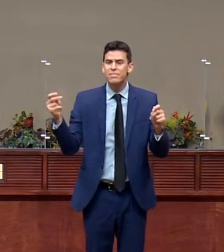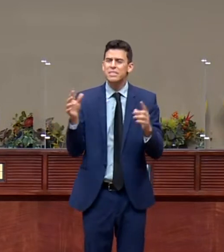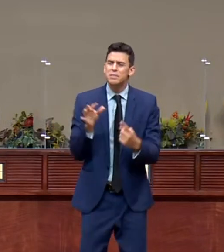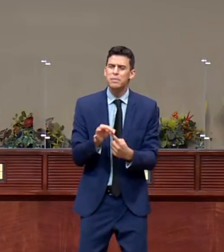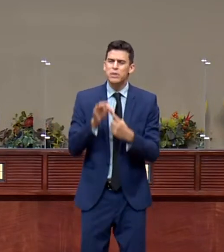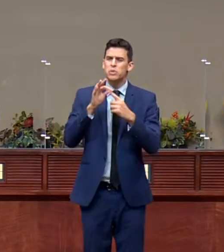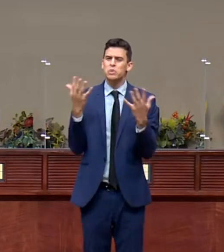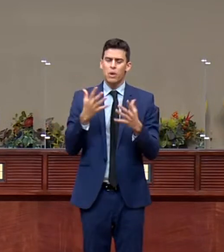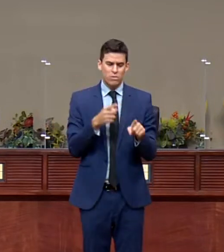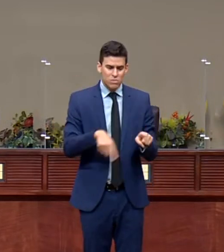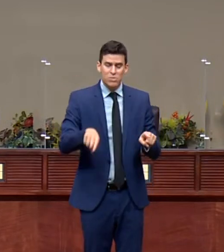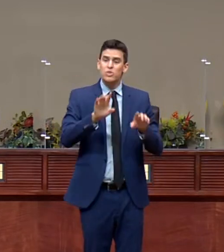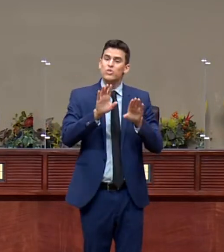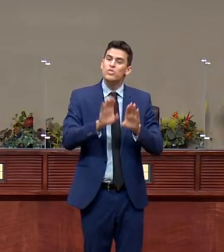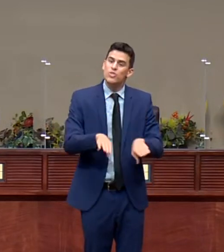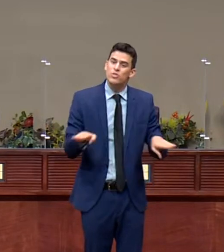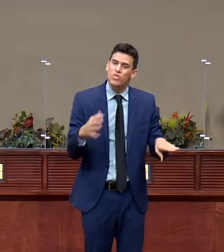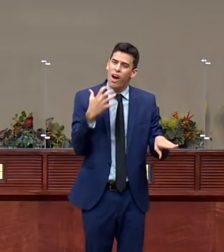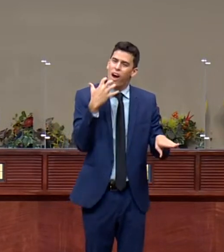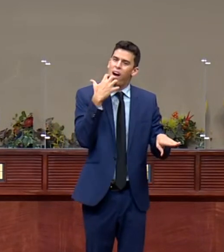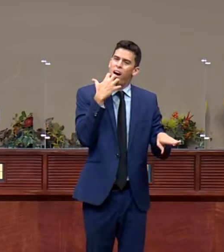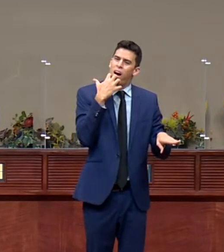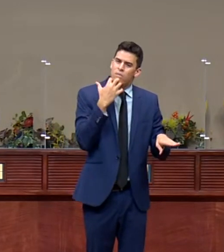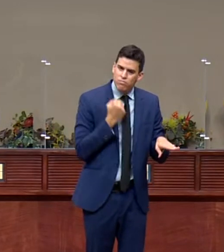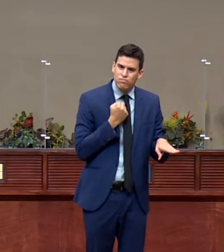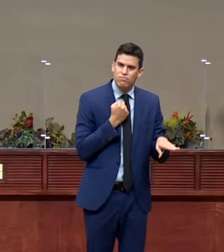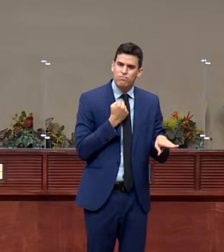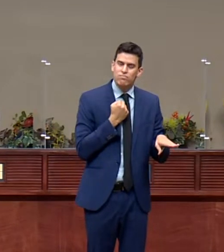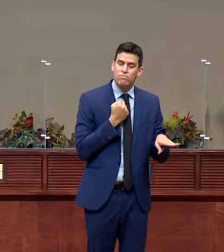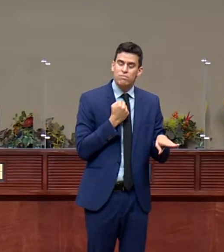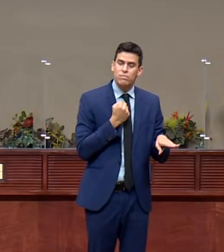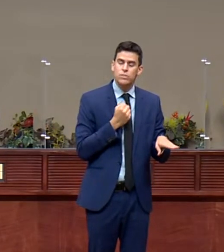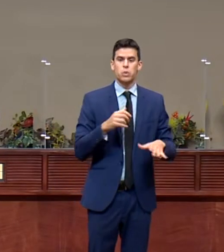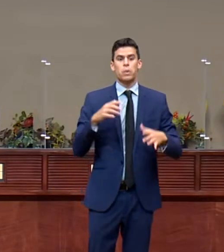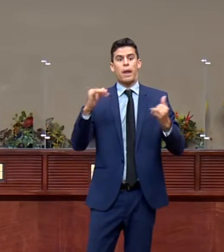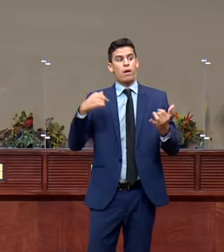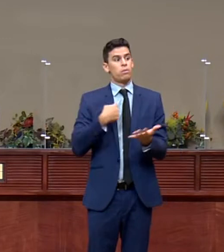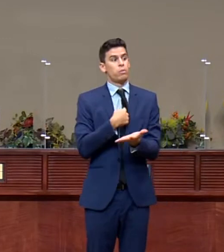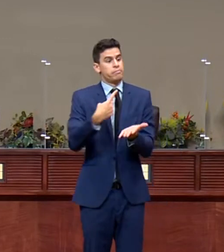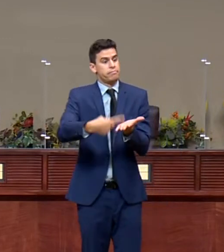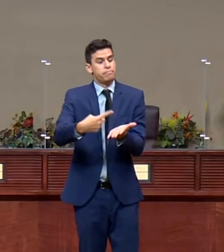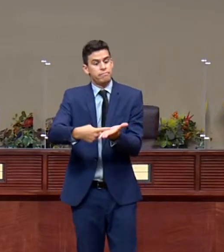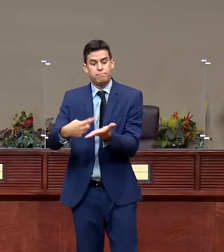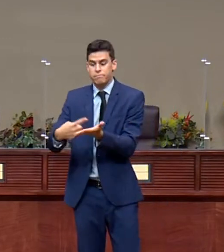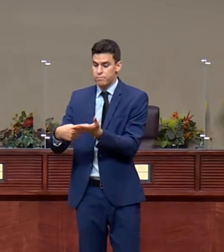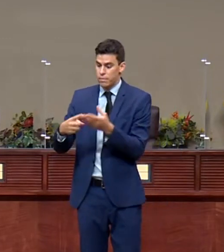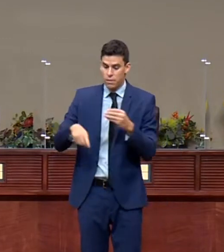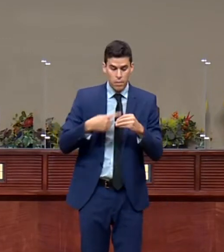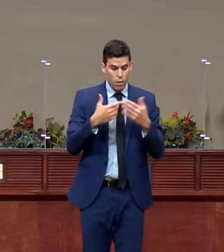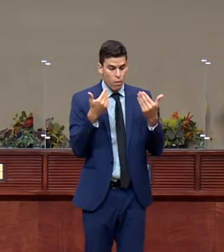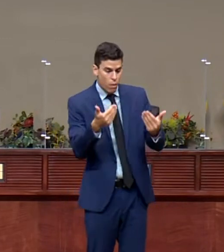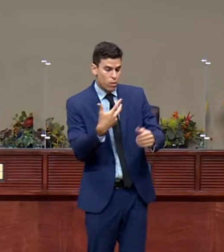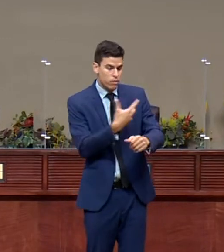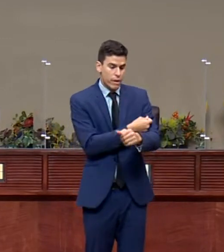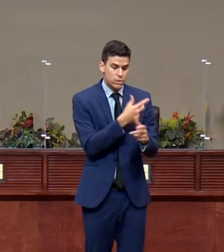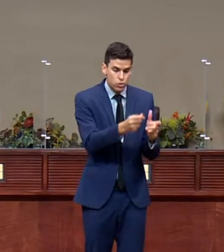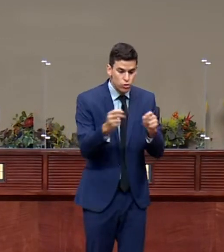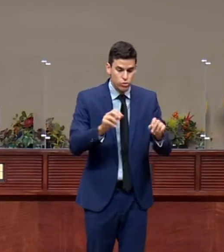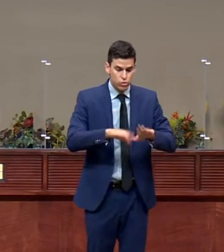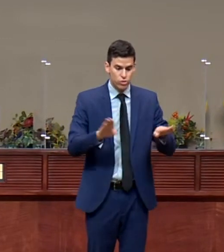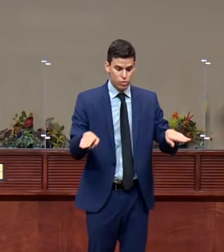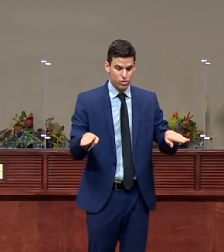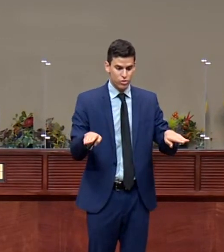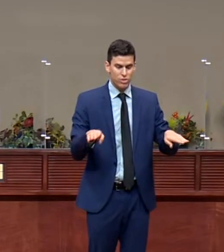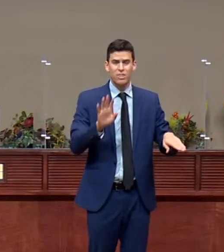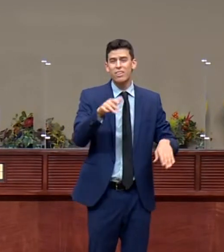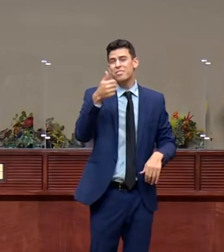children. And so as we talk about immunizing children, we know from experience with all other vaccines that parents